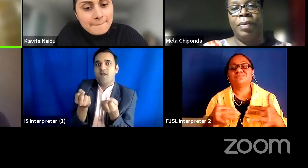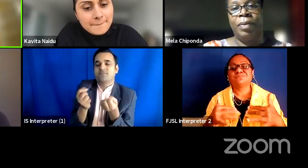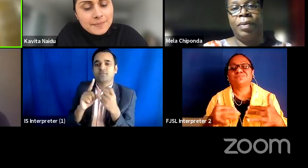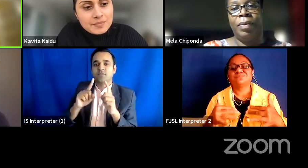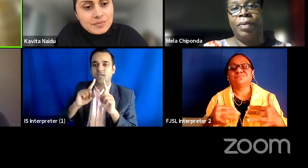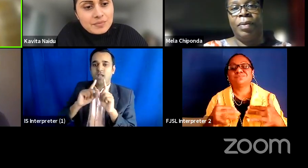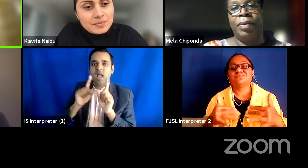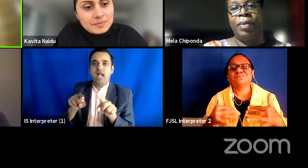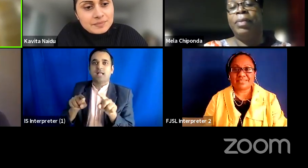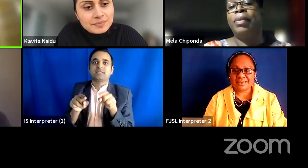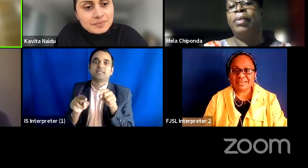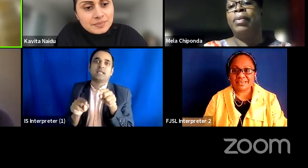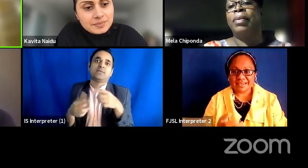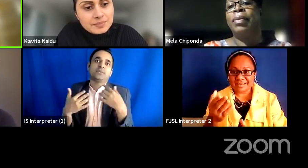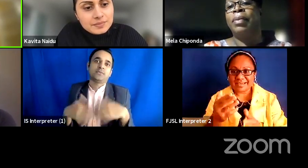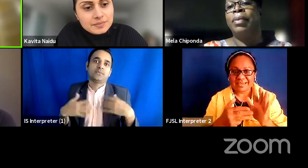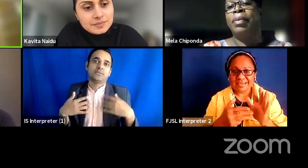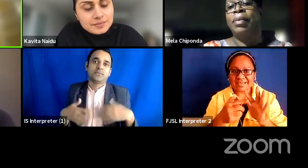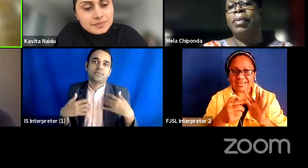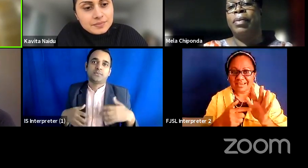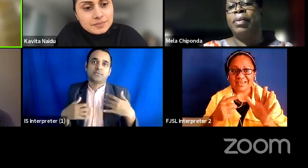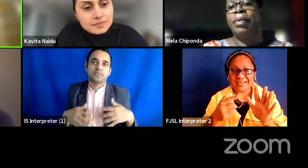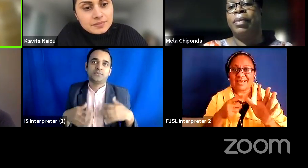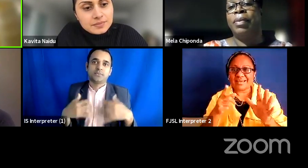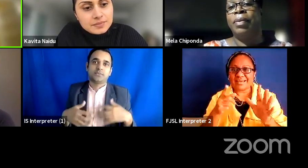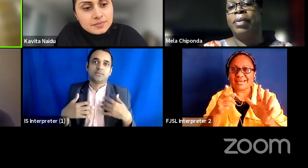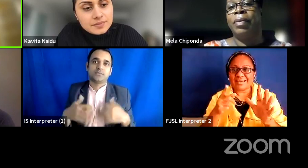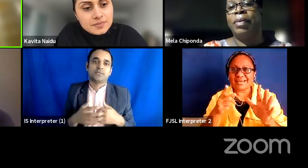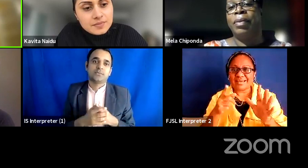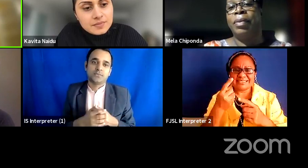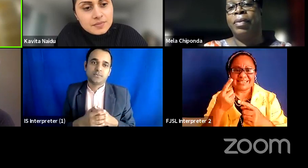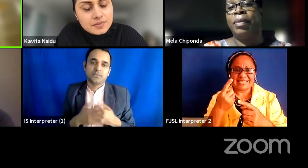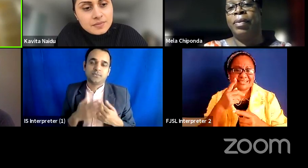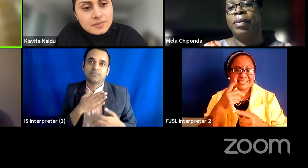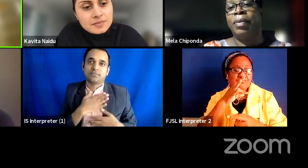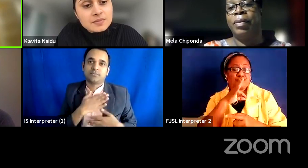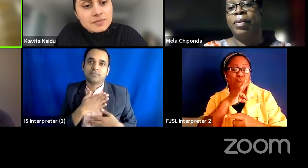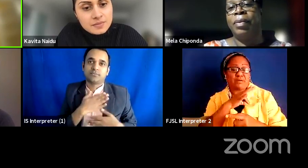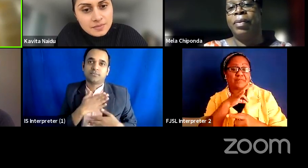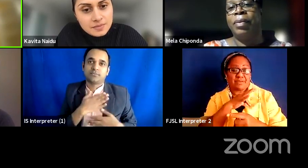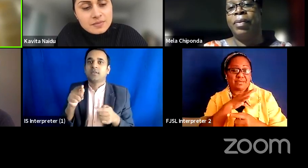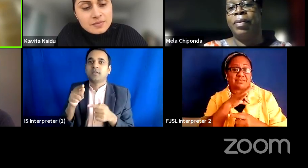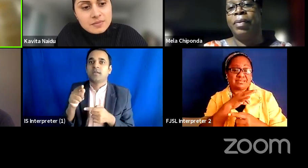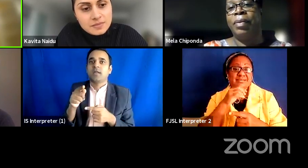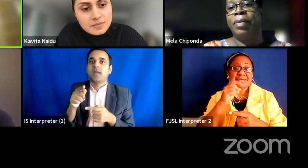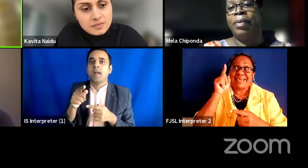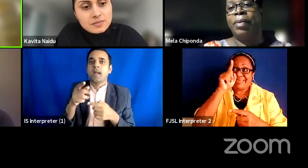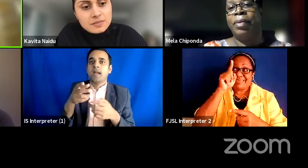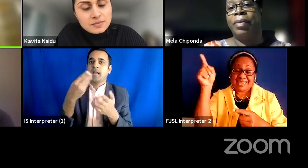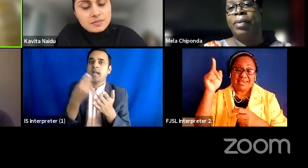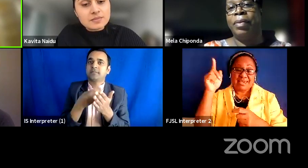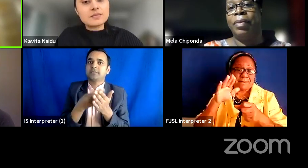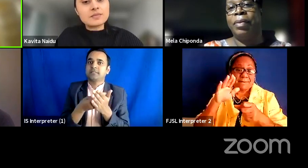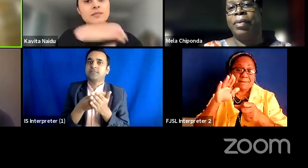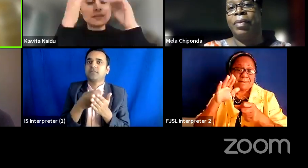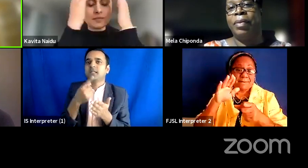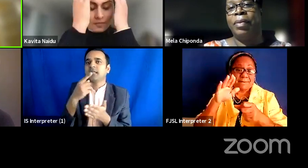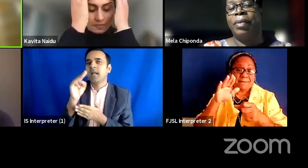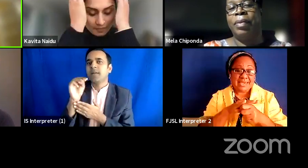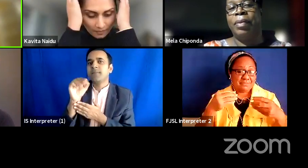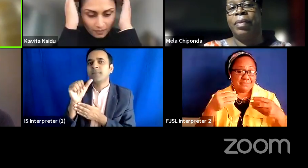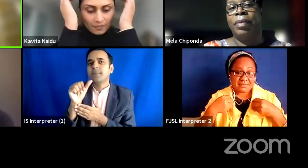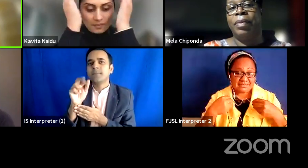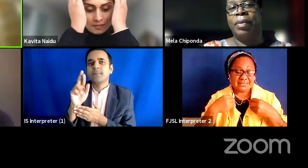chat, capitalism has created markets and products and seized natural resources and robbed